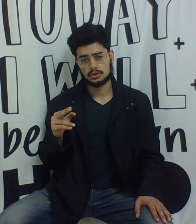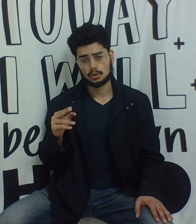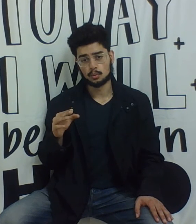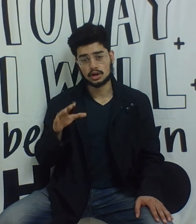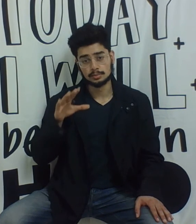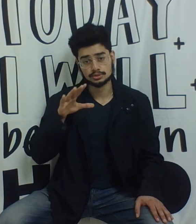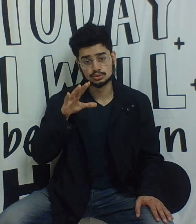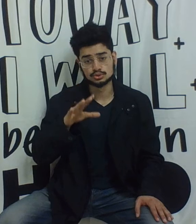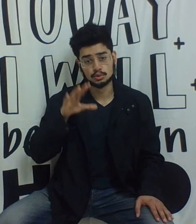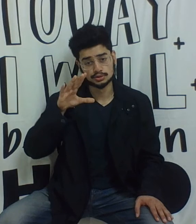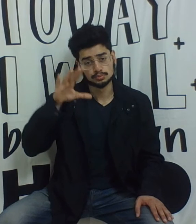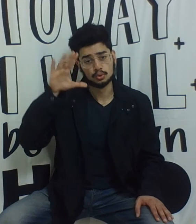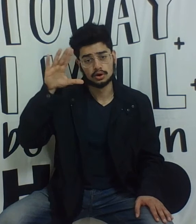we are able to do so much more